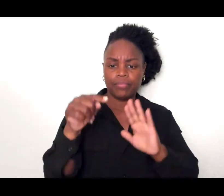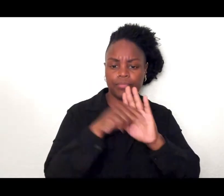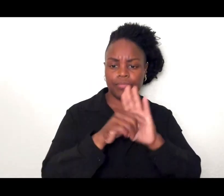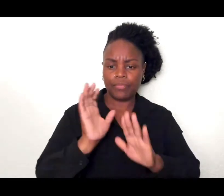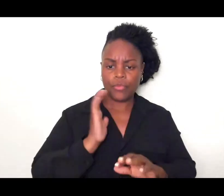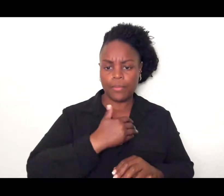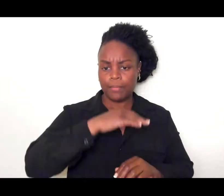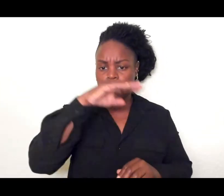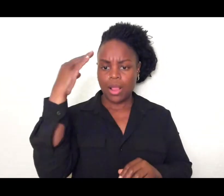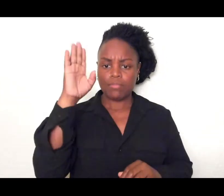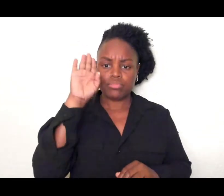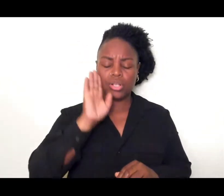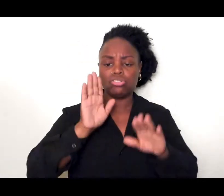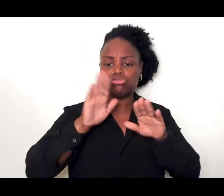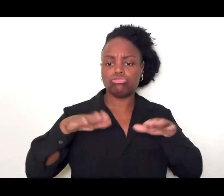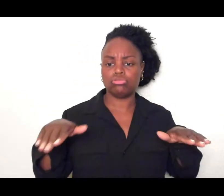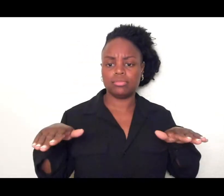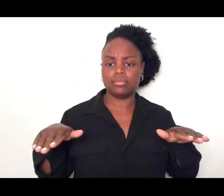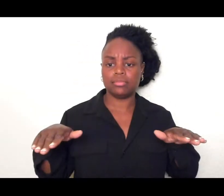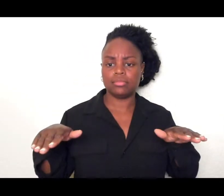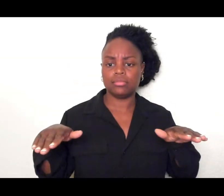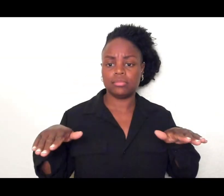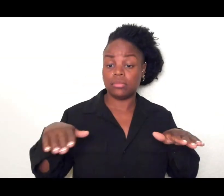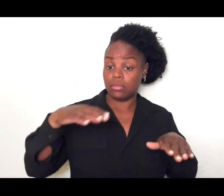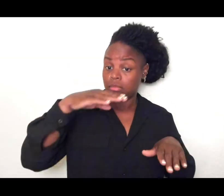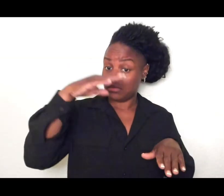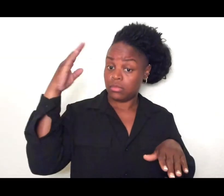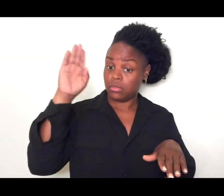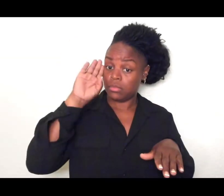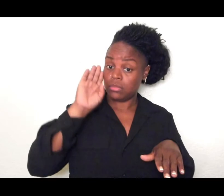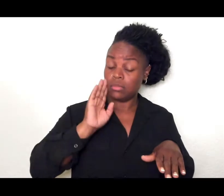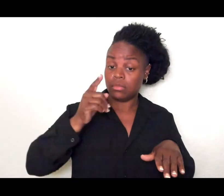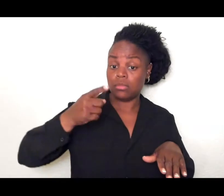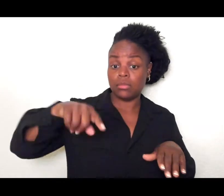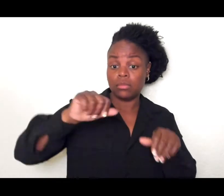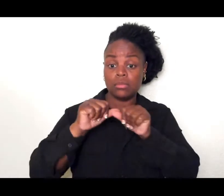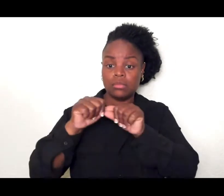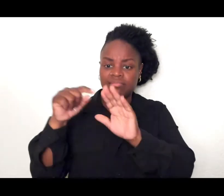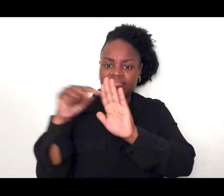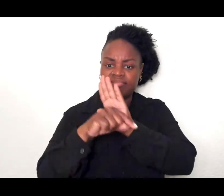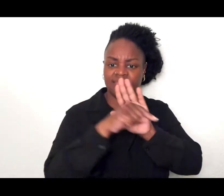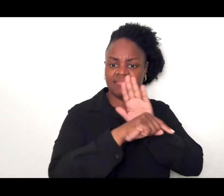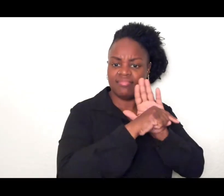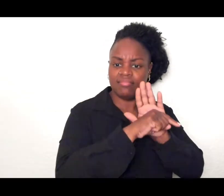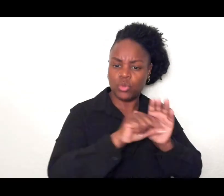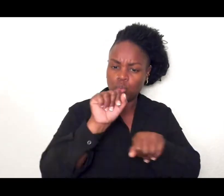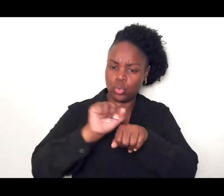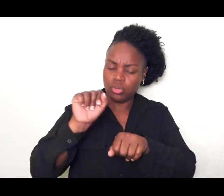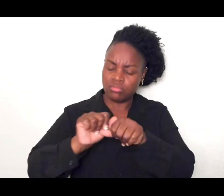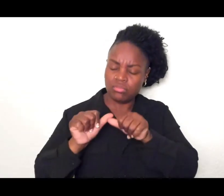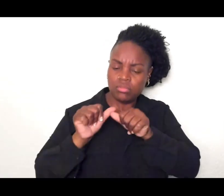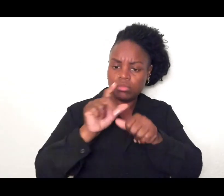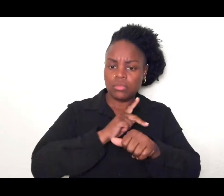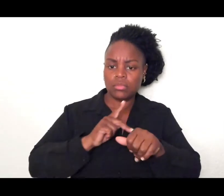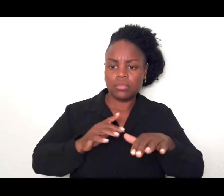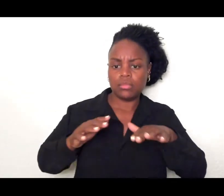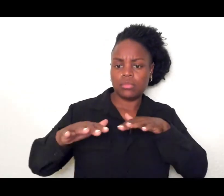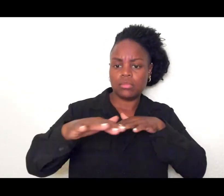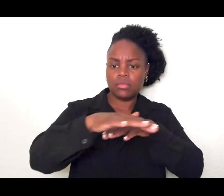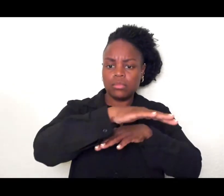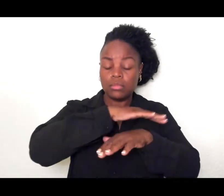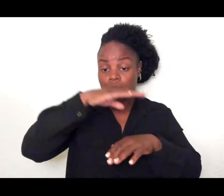table. That is colonization. You need to get in line with the others who have worked to help us assemble the table before